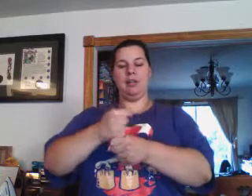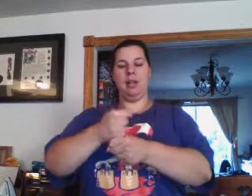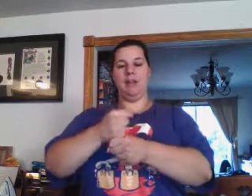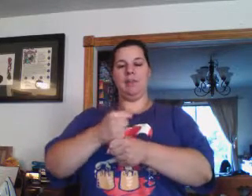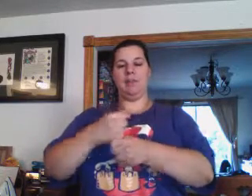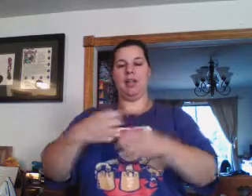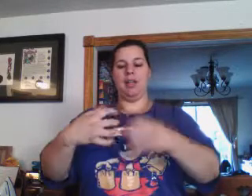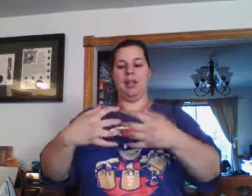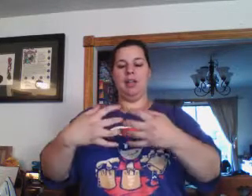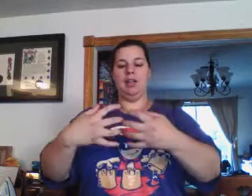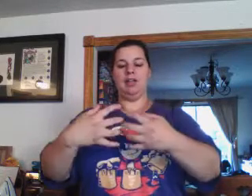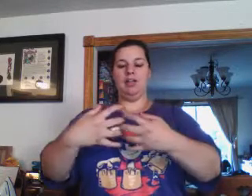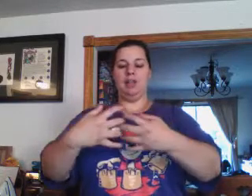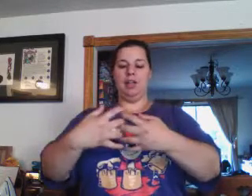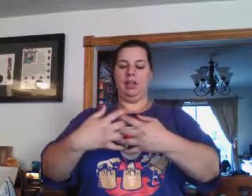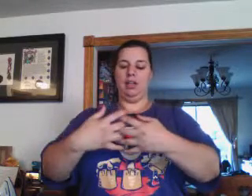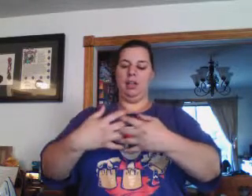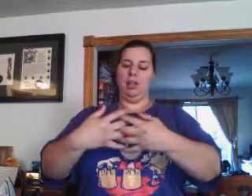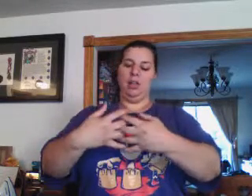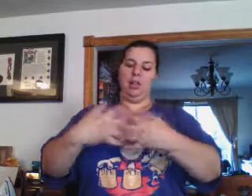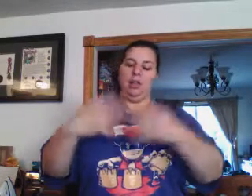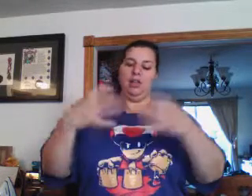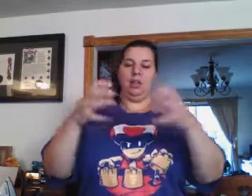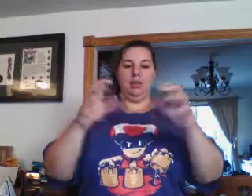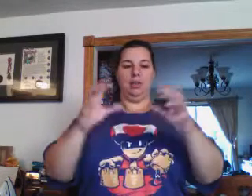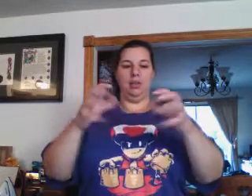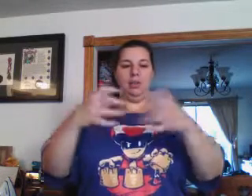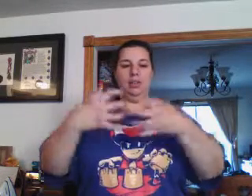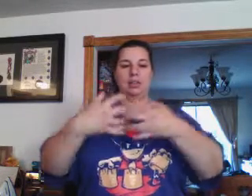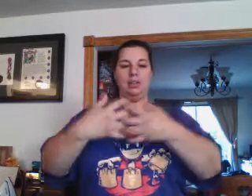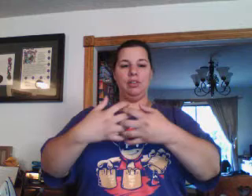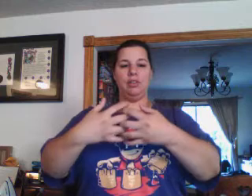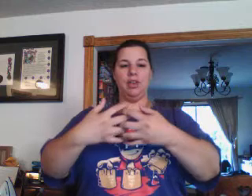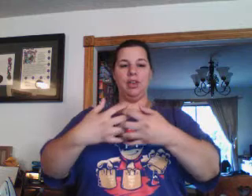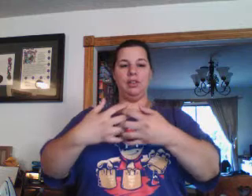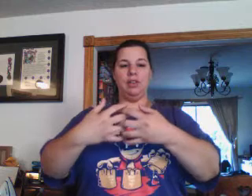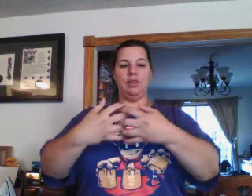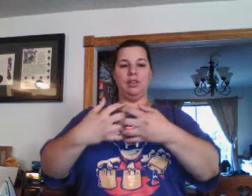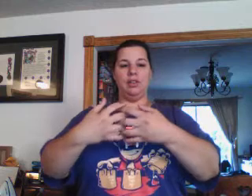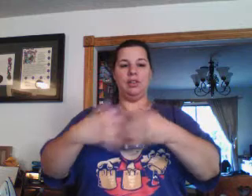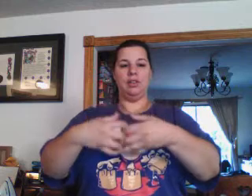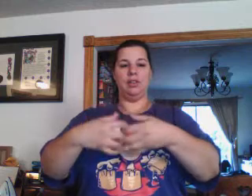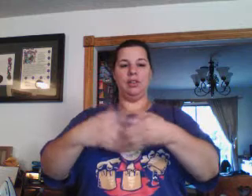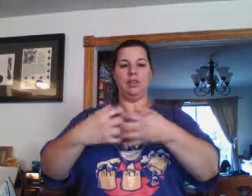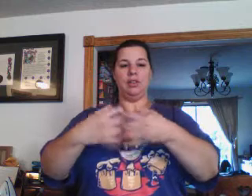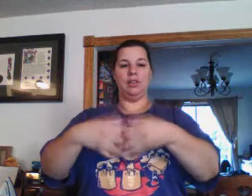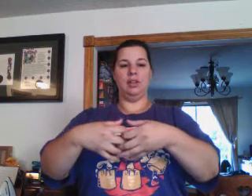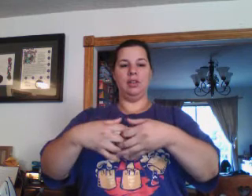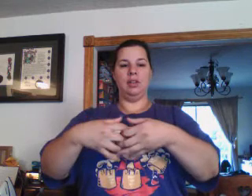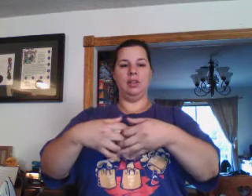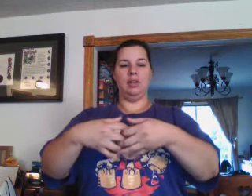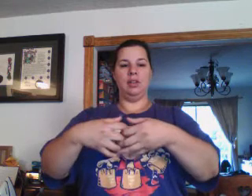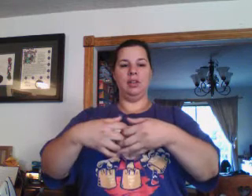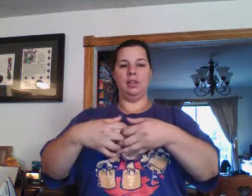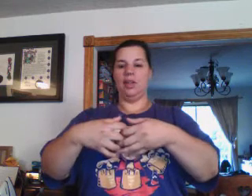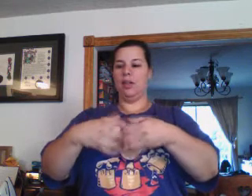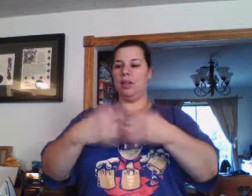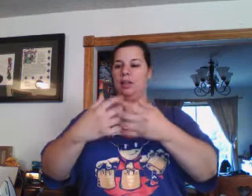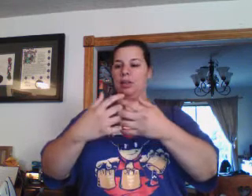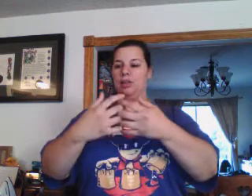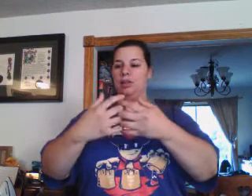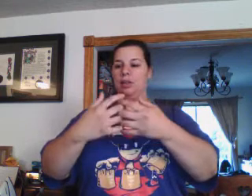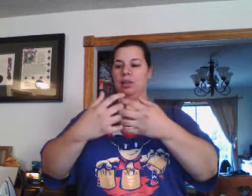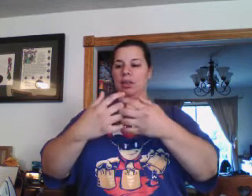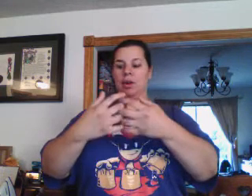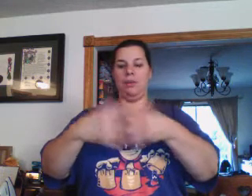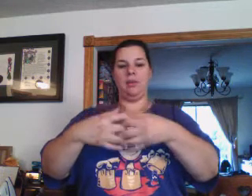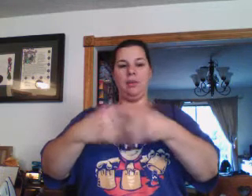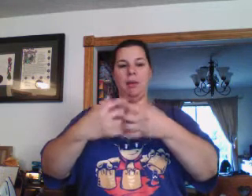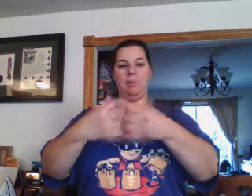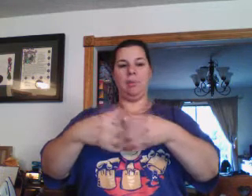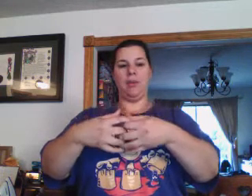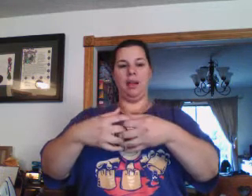Great. Here's machine. You're going to interlace your fingers, and then you're just going to go up, down.